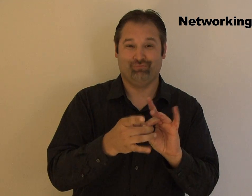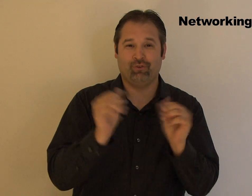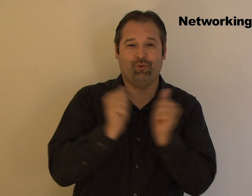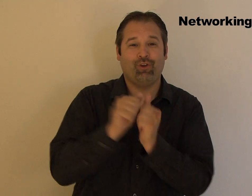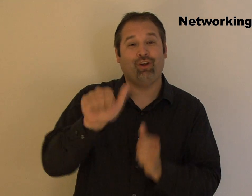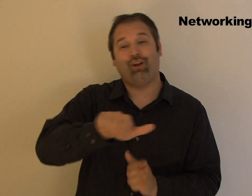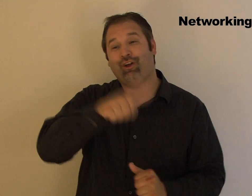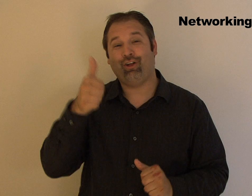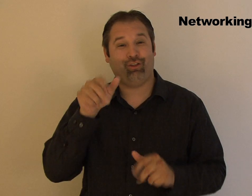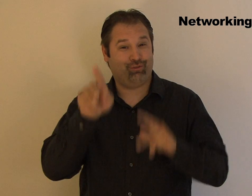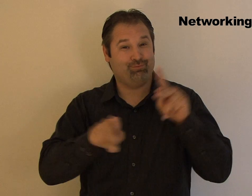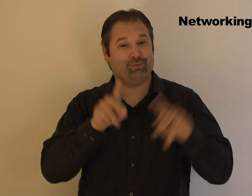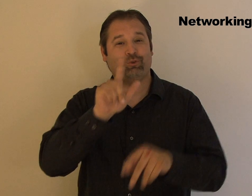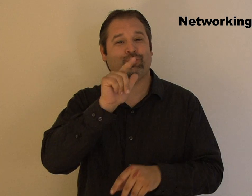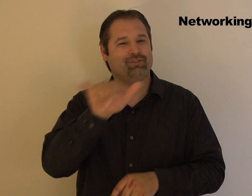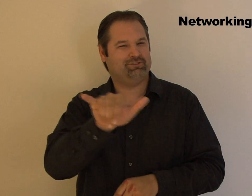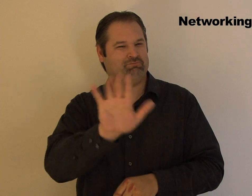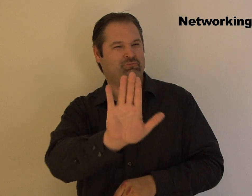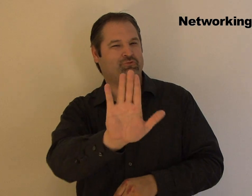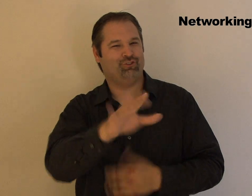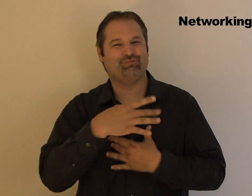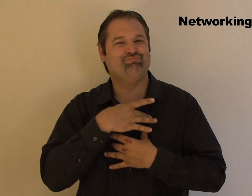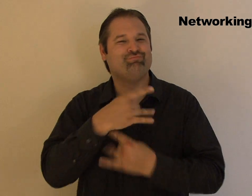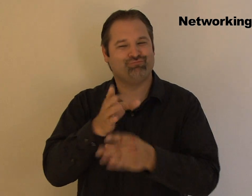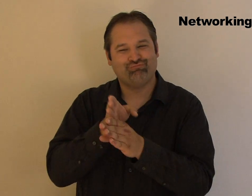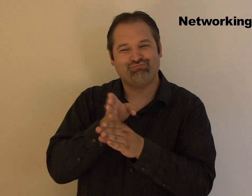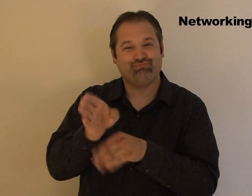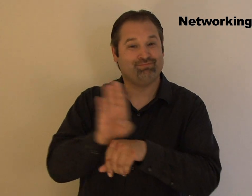you, then you have to be on LinkedIn.